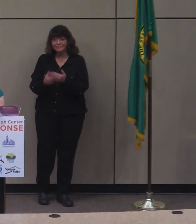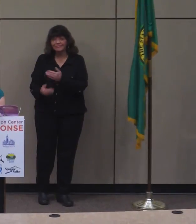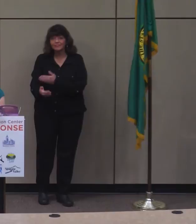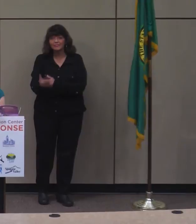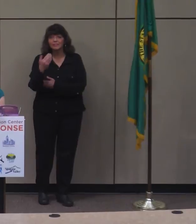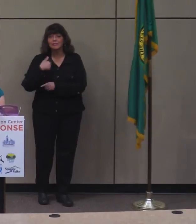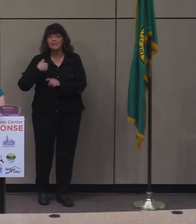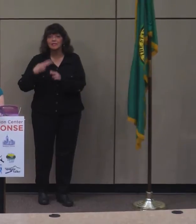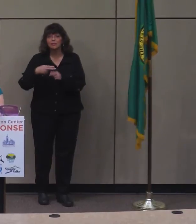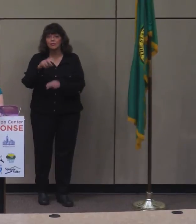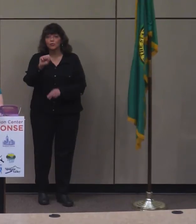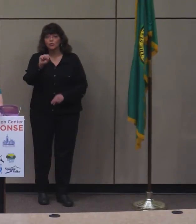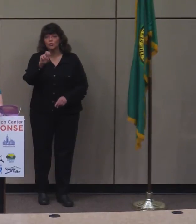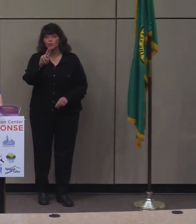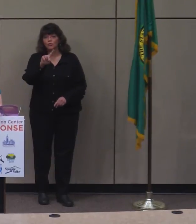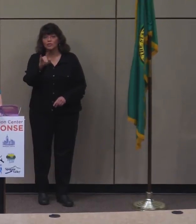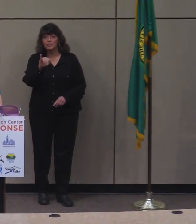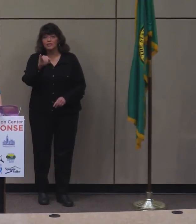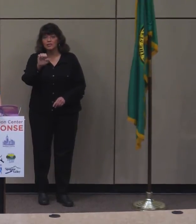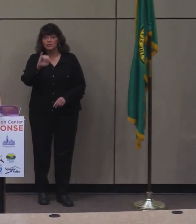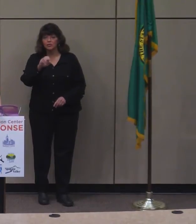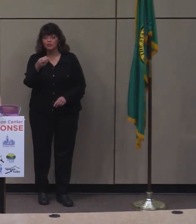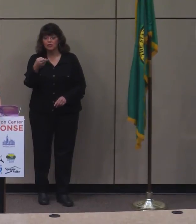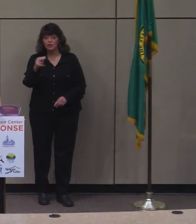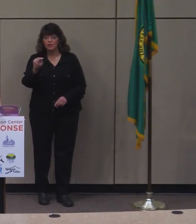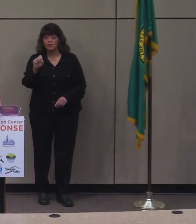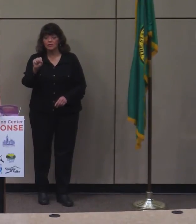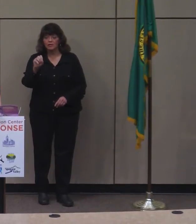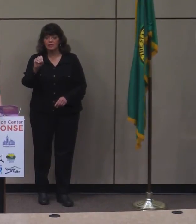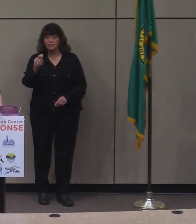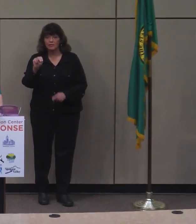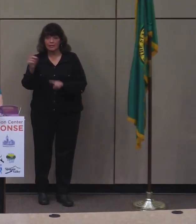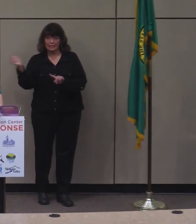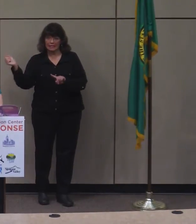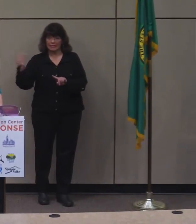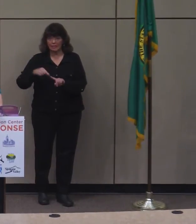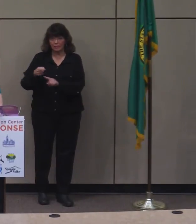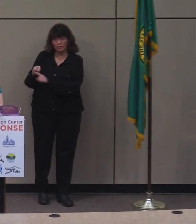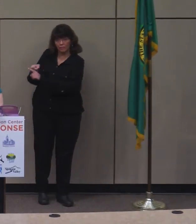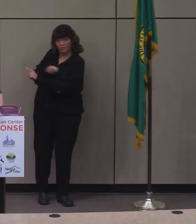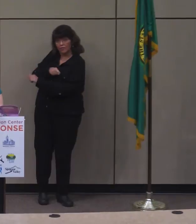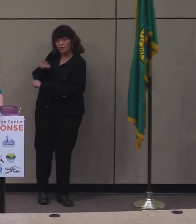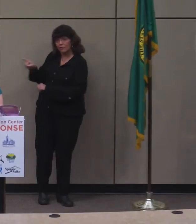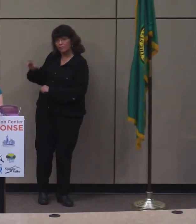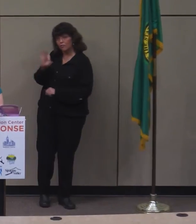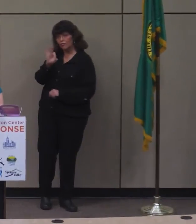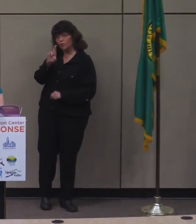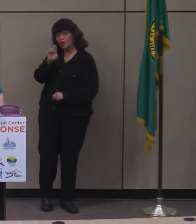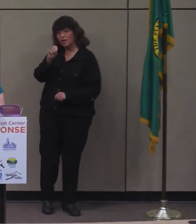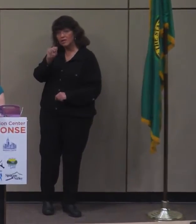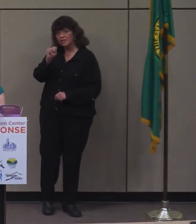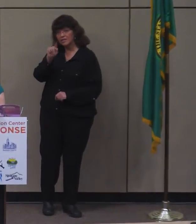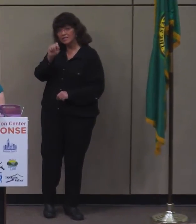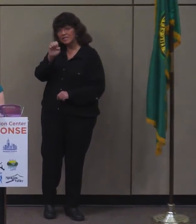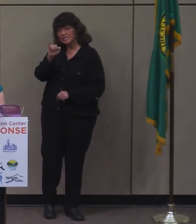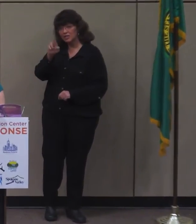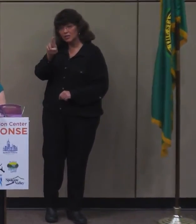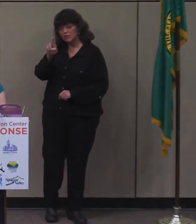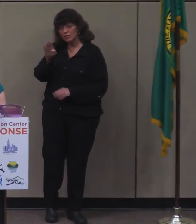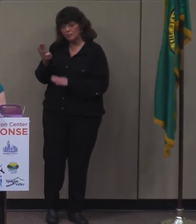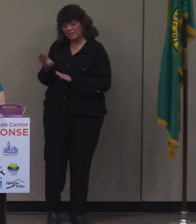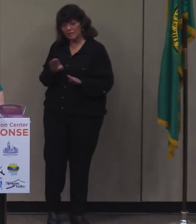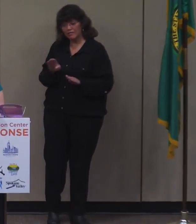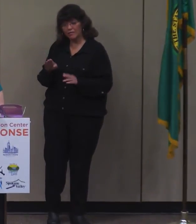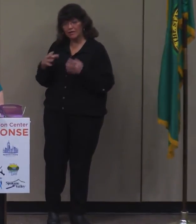My name's Suzie Johnson, and I'm from Frontier Behavioral Health, and I was asked to come today to talk a little bit about families and children being stuck